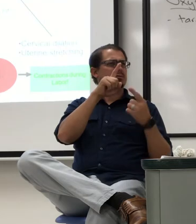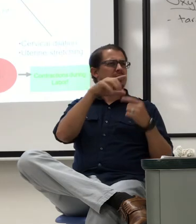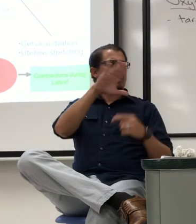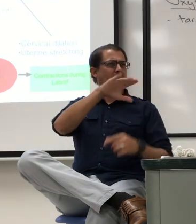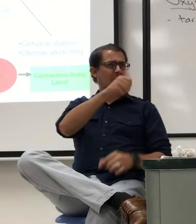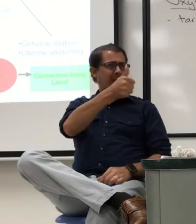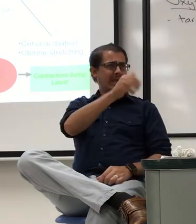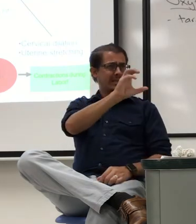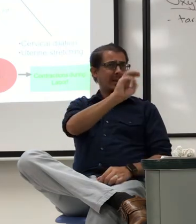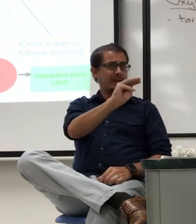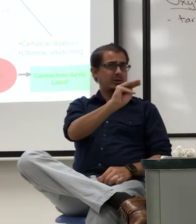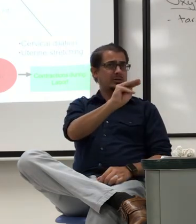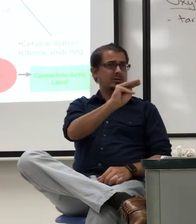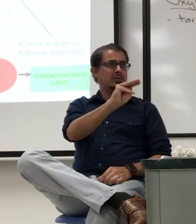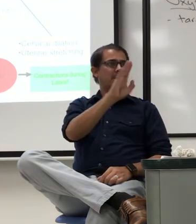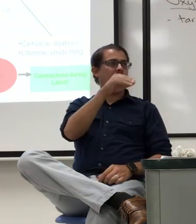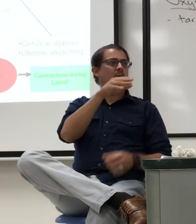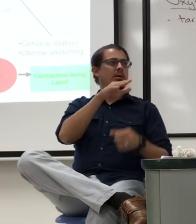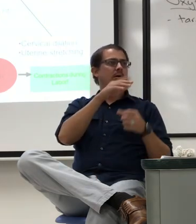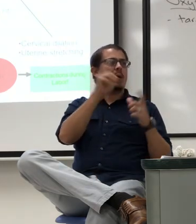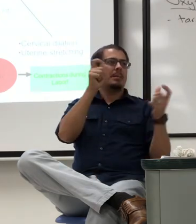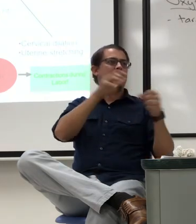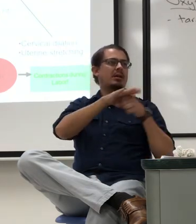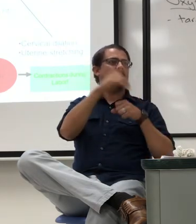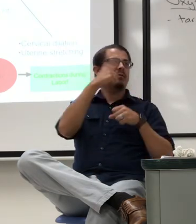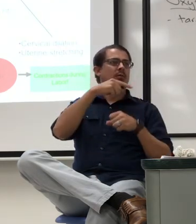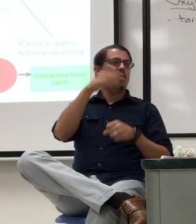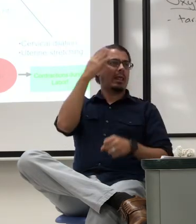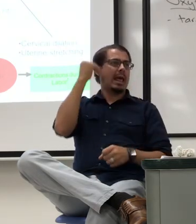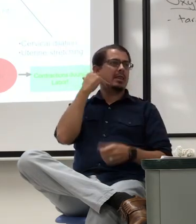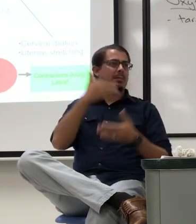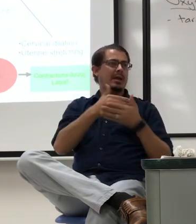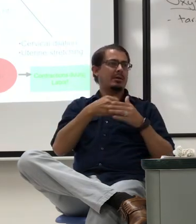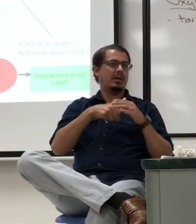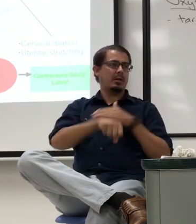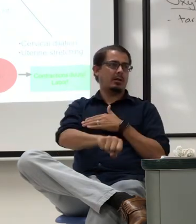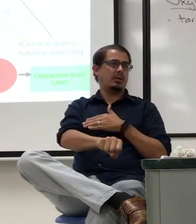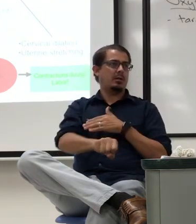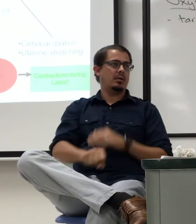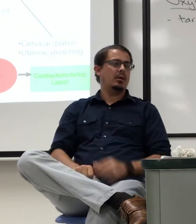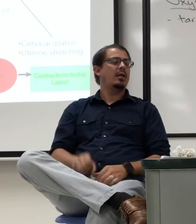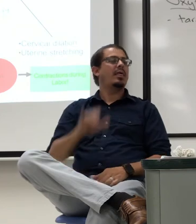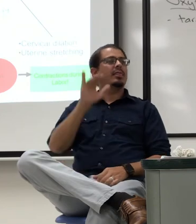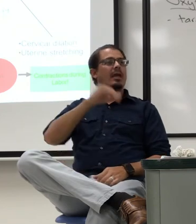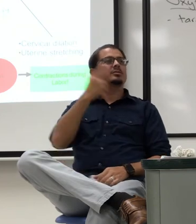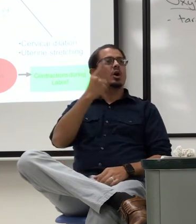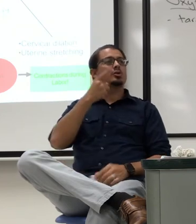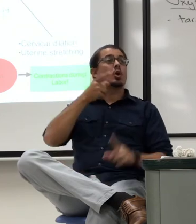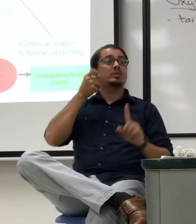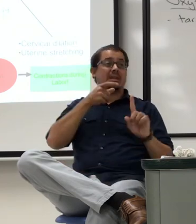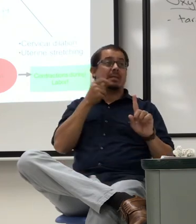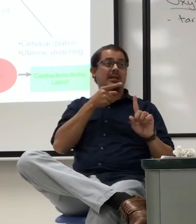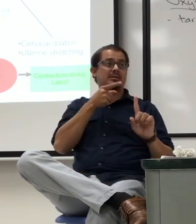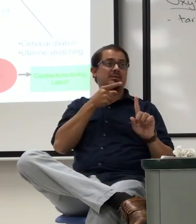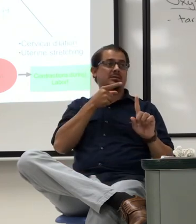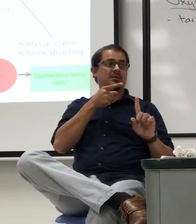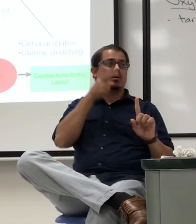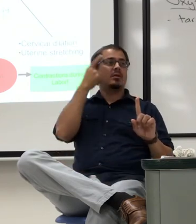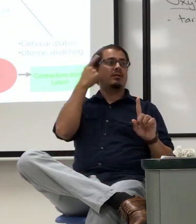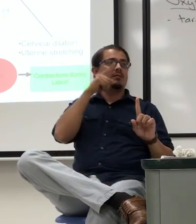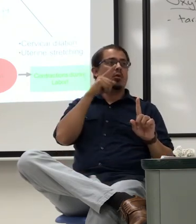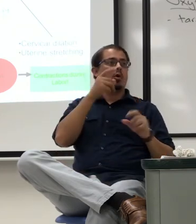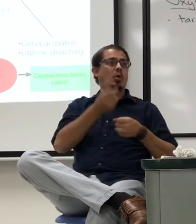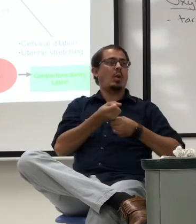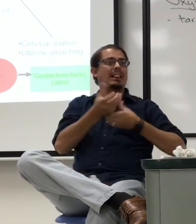10 centimeters. That'll be enough, big enough for baby's head to get through. That's also a stimulus for